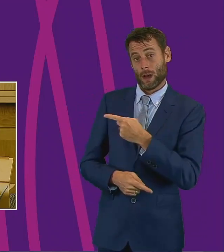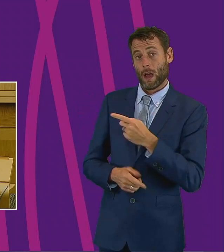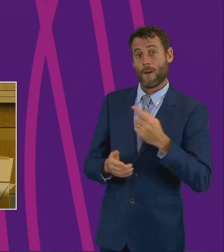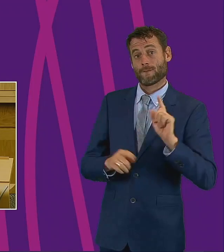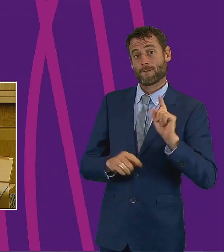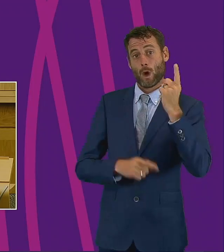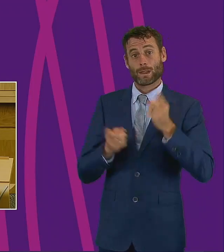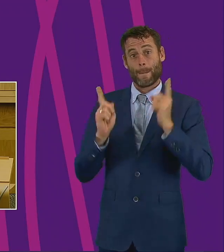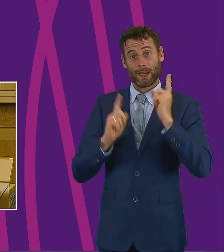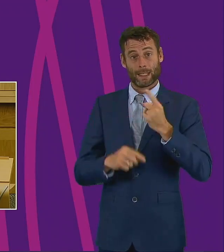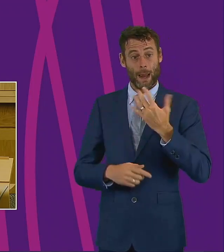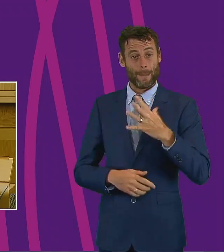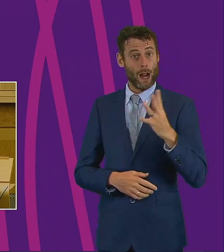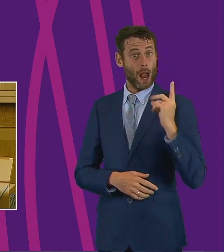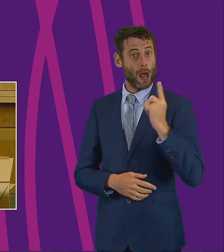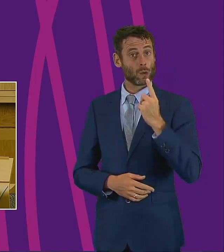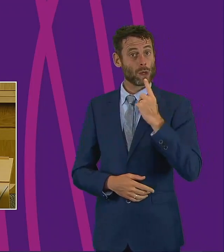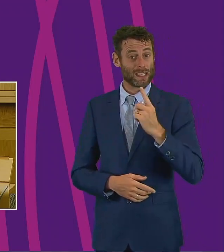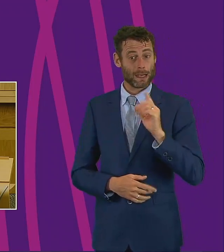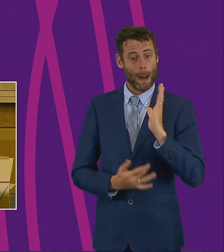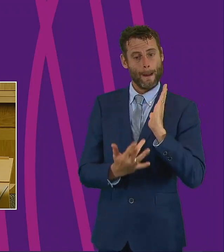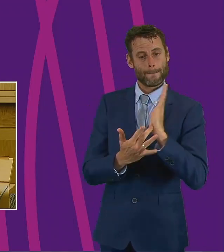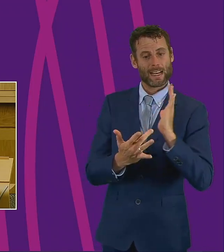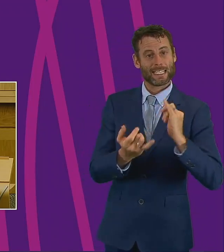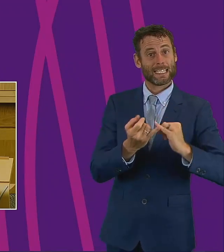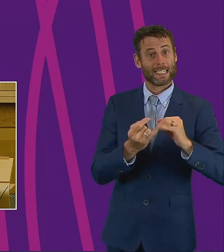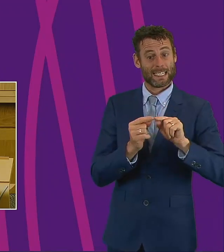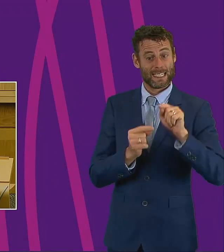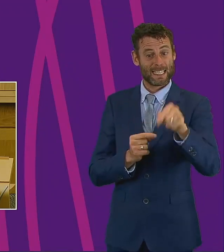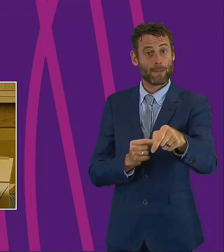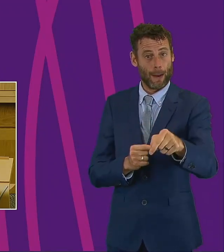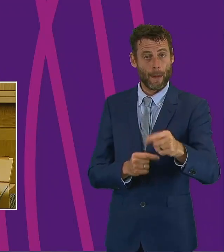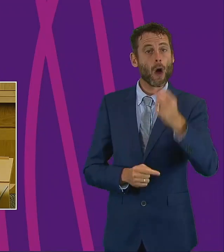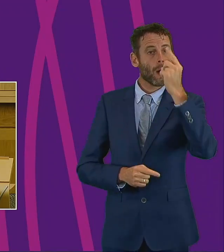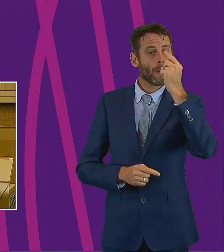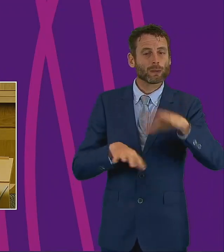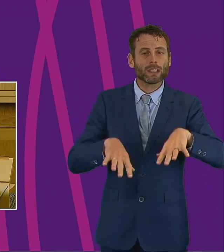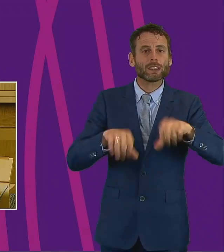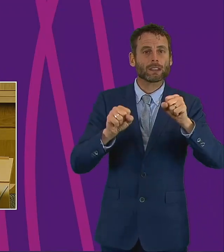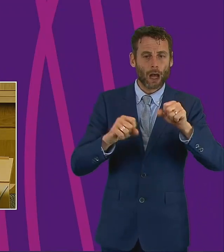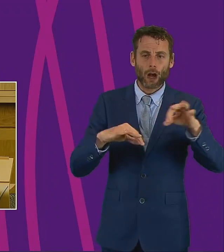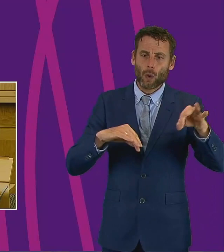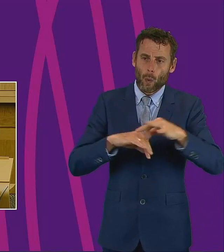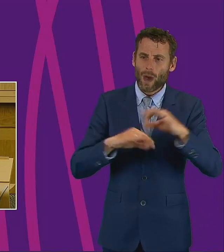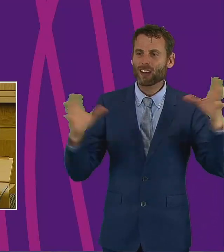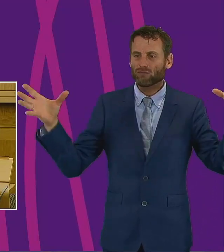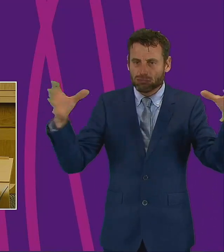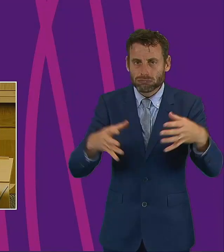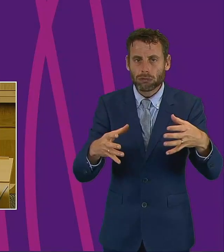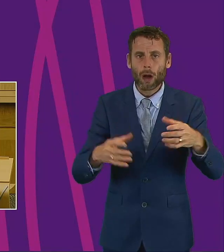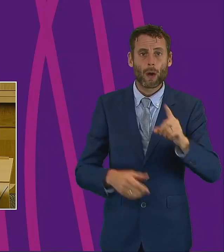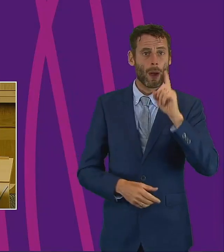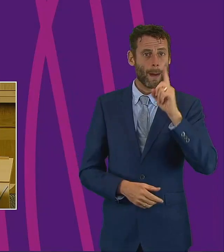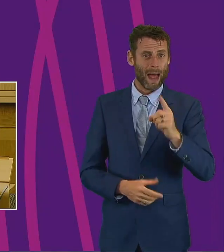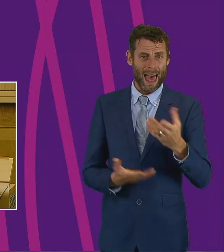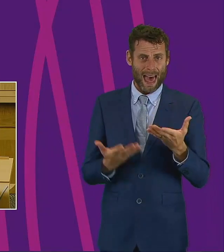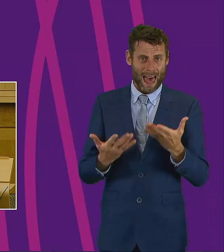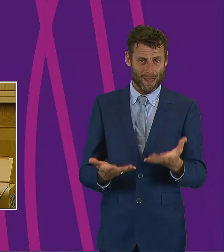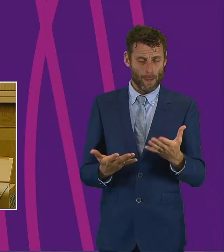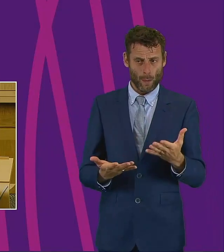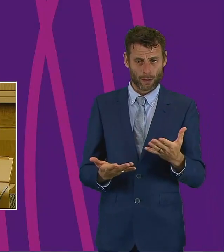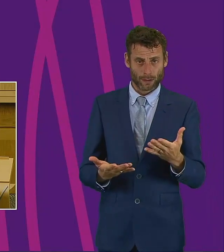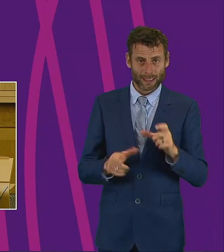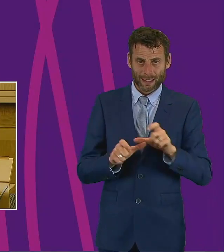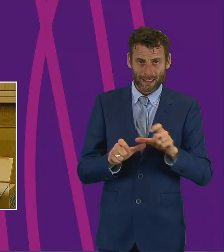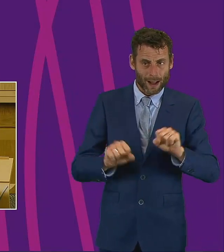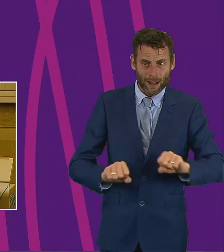of September. But does she recognise that by not giving an indicative number now, she's making it impossible for those couples and businesses